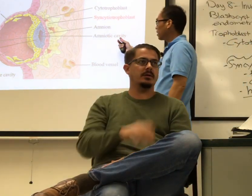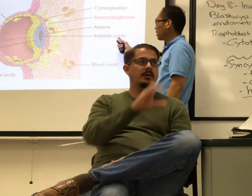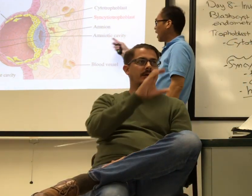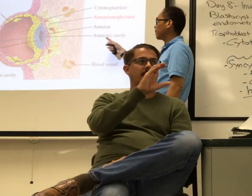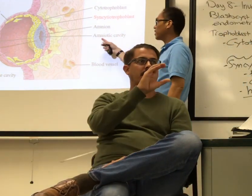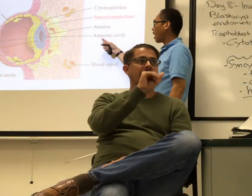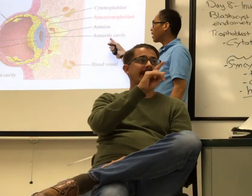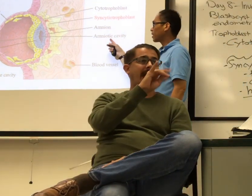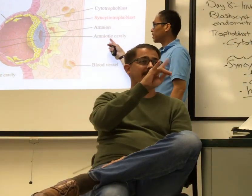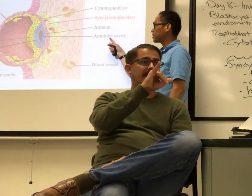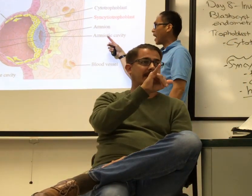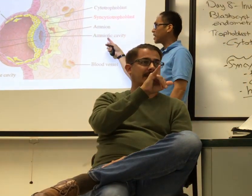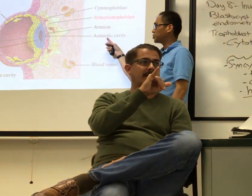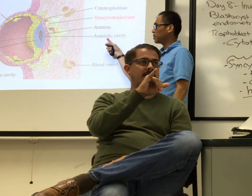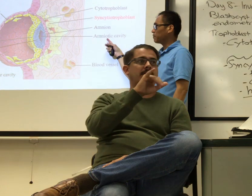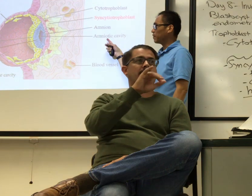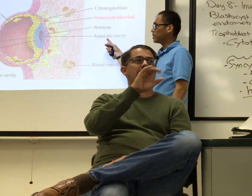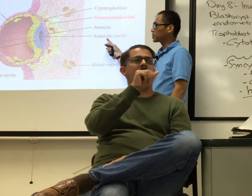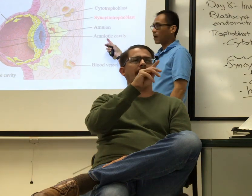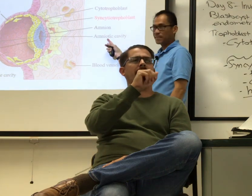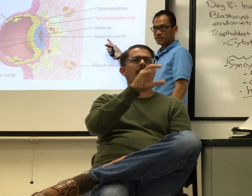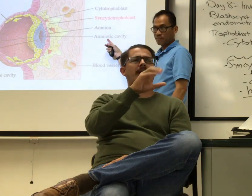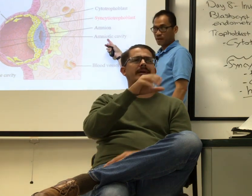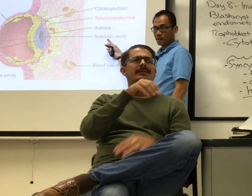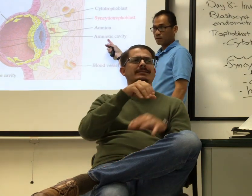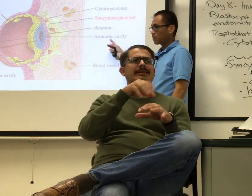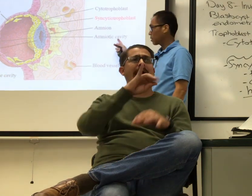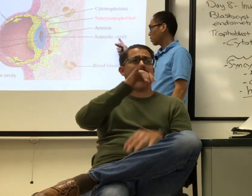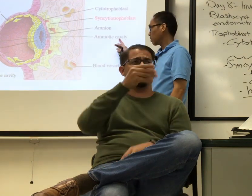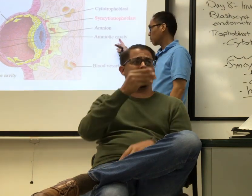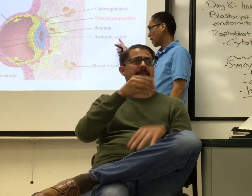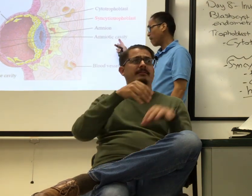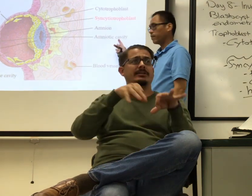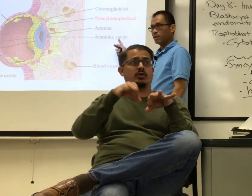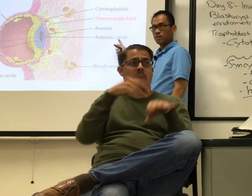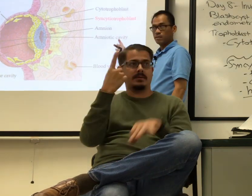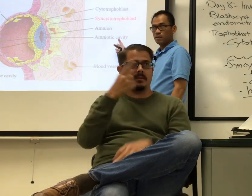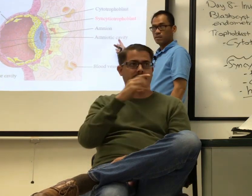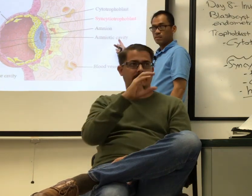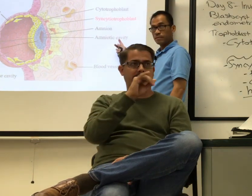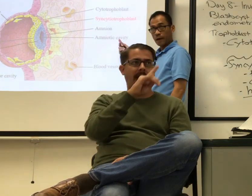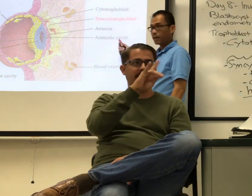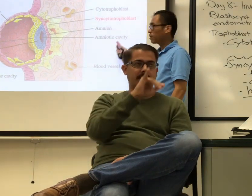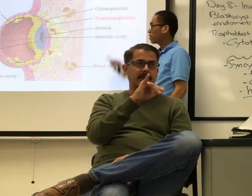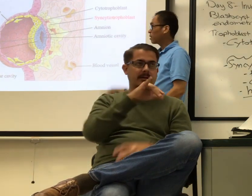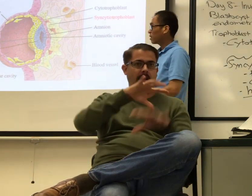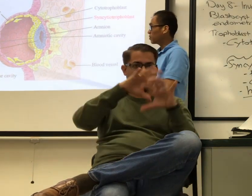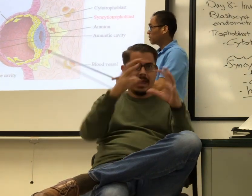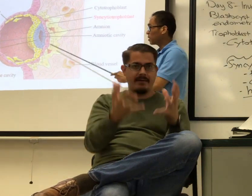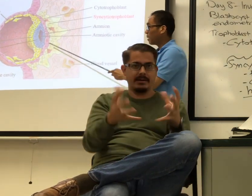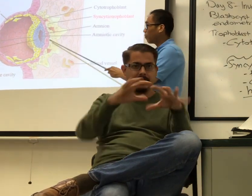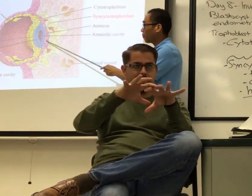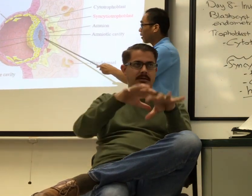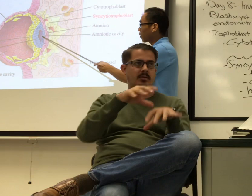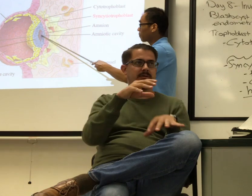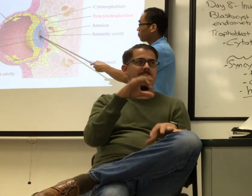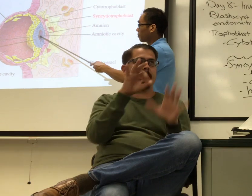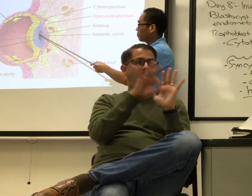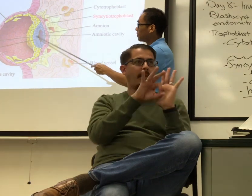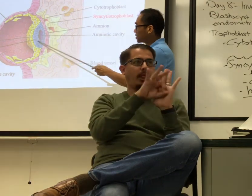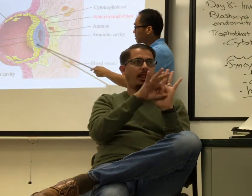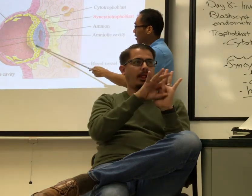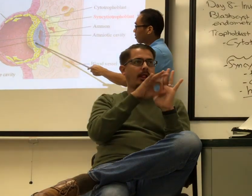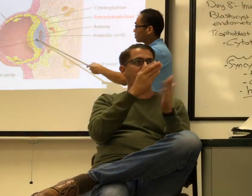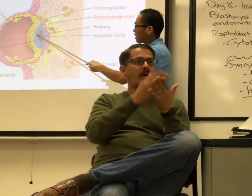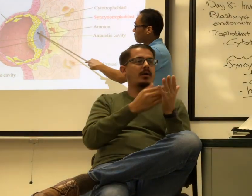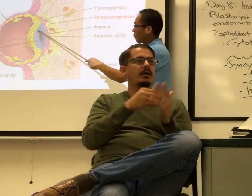cavity, amniotic is an adjective. It describes something. Cavity. Okay? So it's the bubble part.